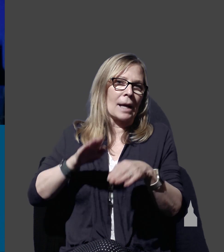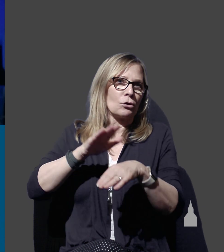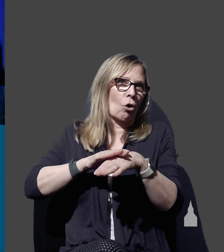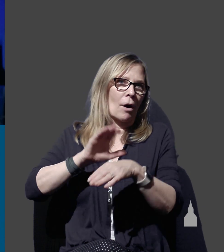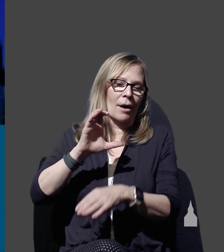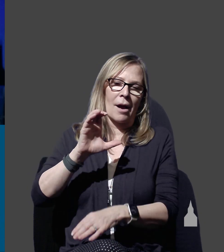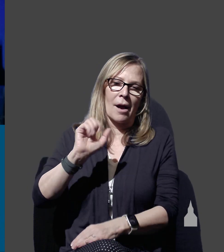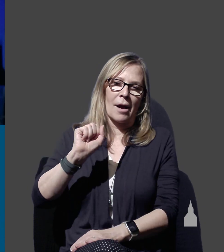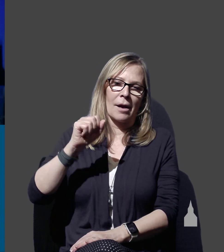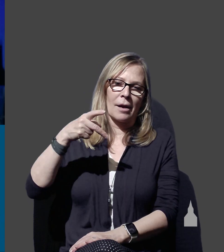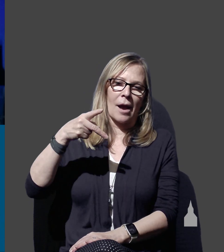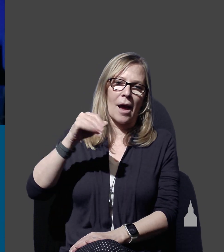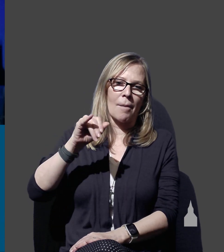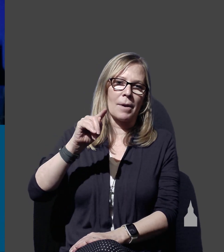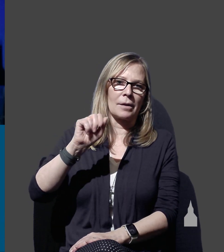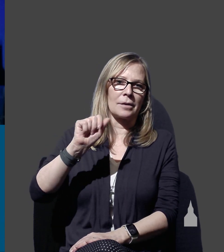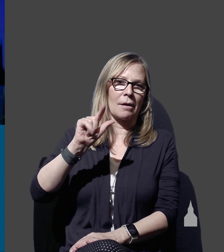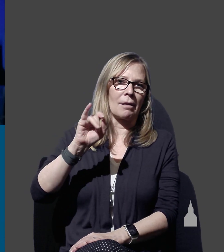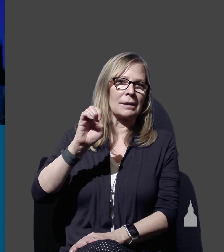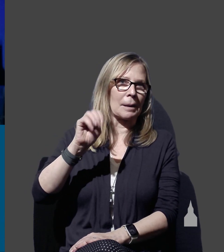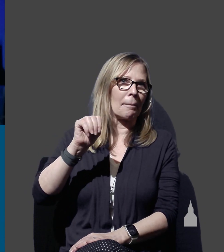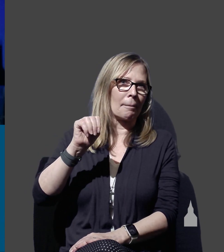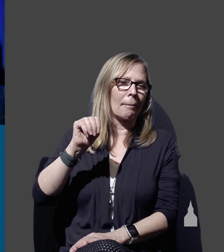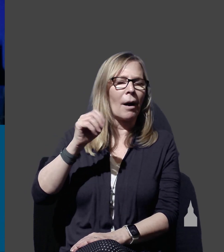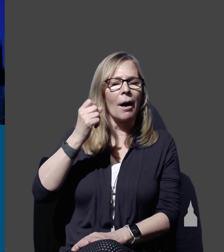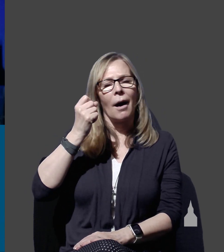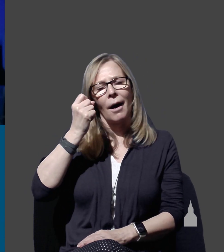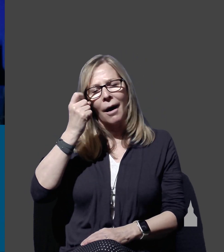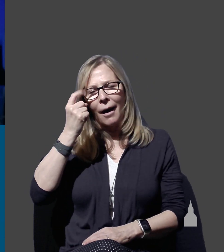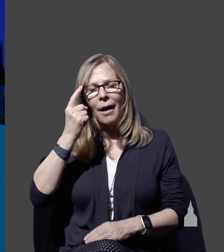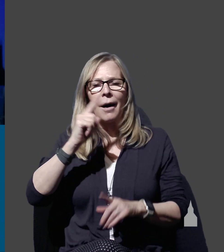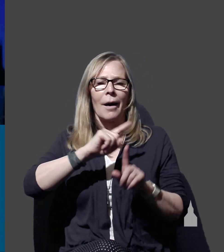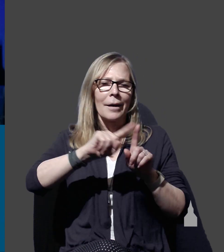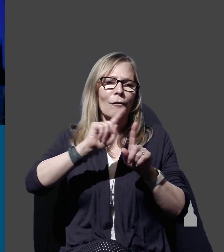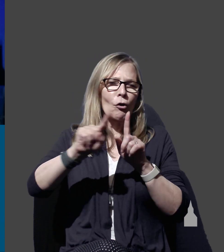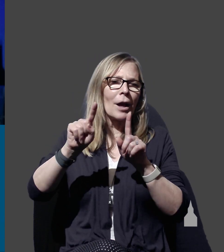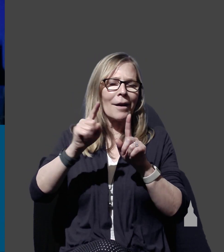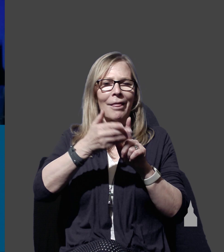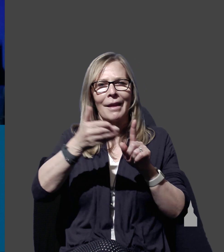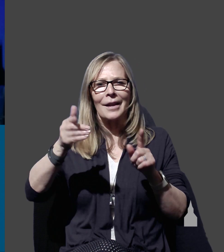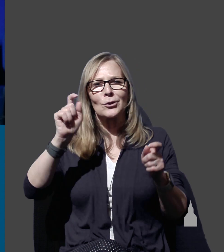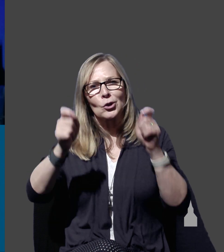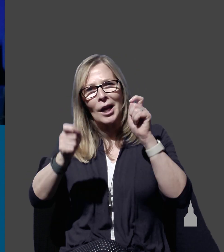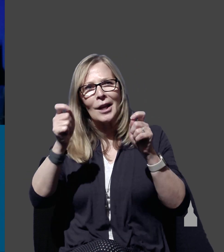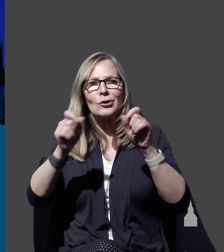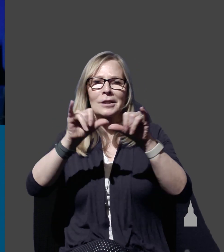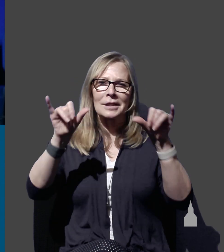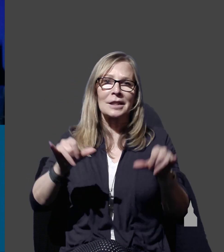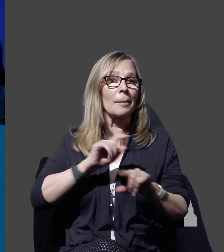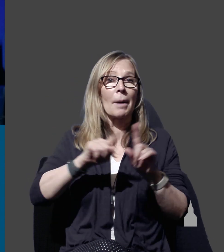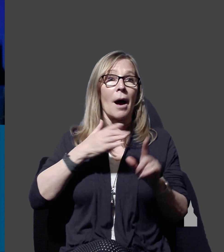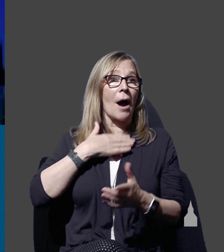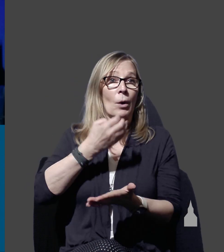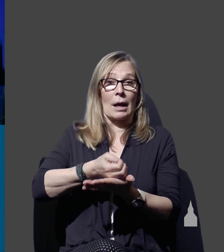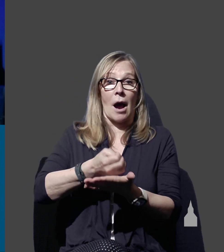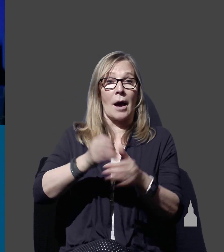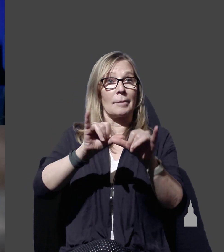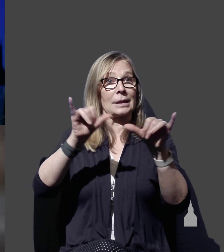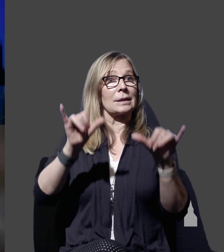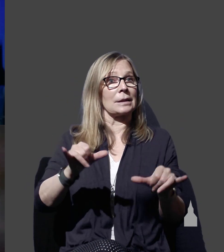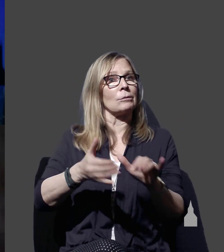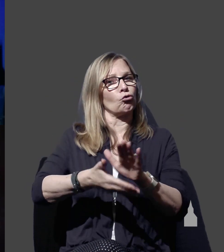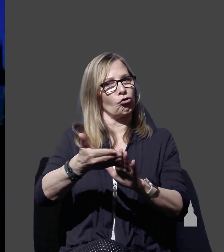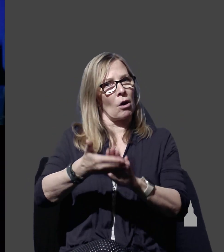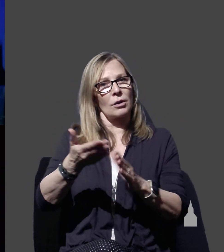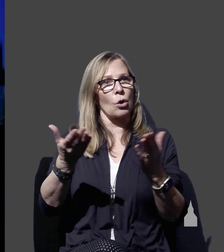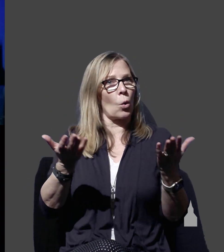realize politicians change and different winds blow through things, but the reality is our economy primarily runs on the buying